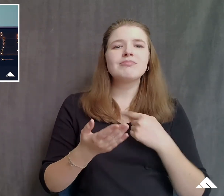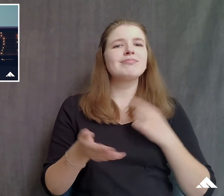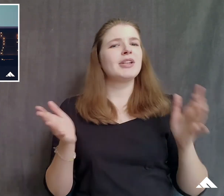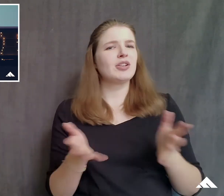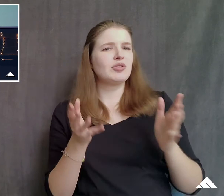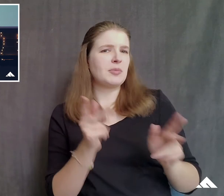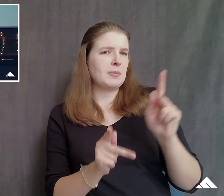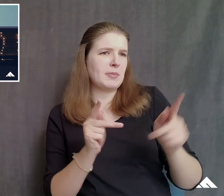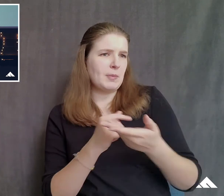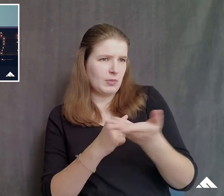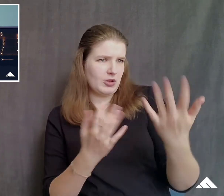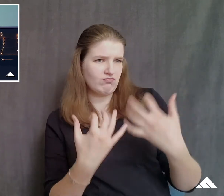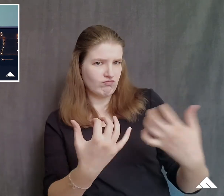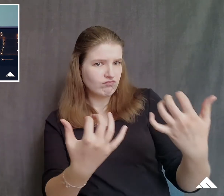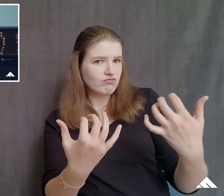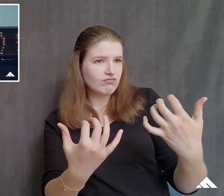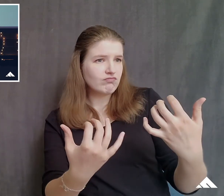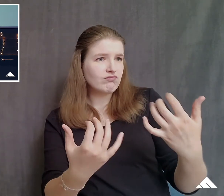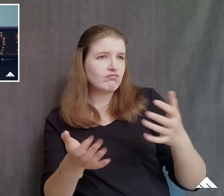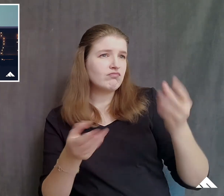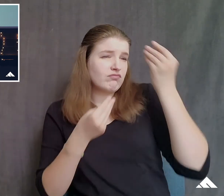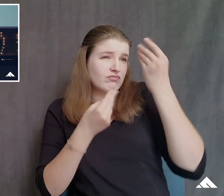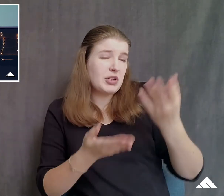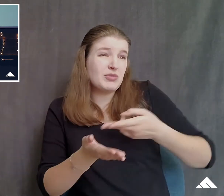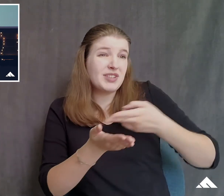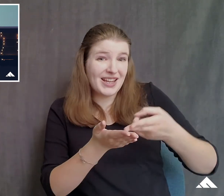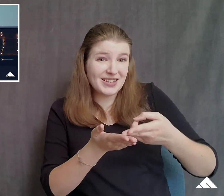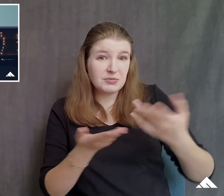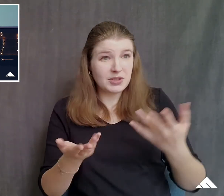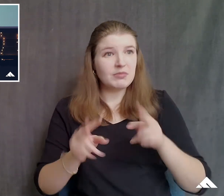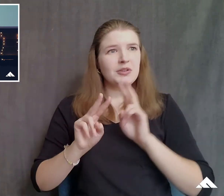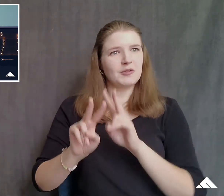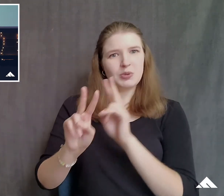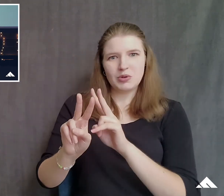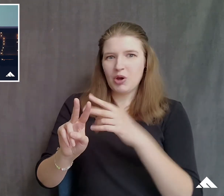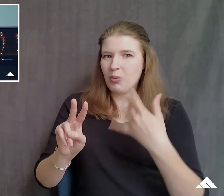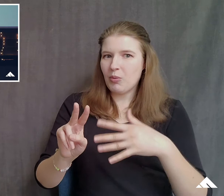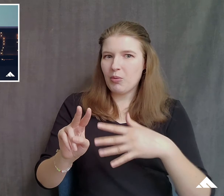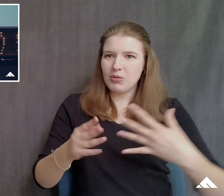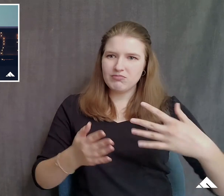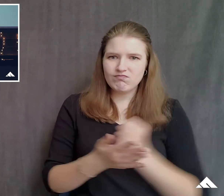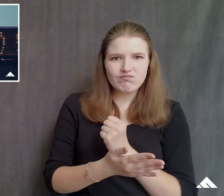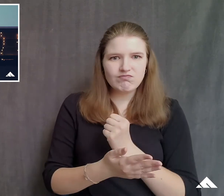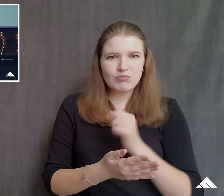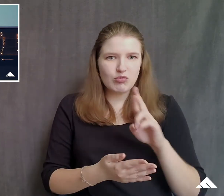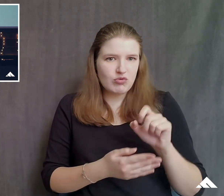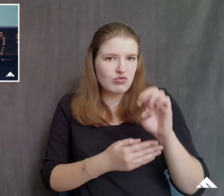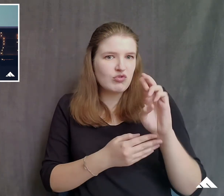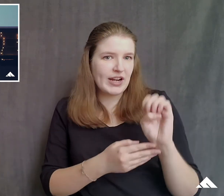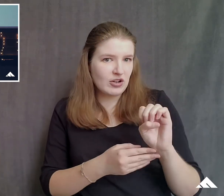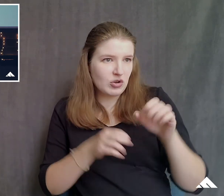who attend with the reality that funerals give us a rare chance to talk about what it means